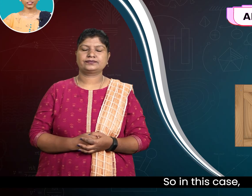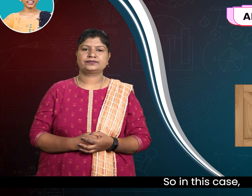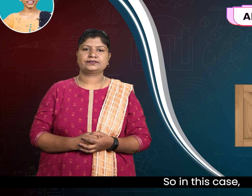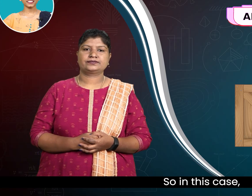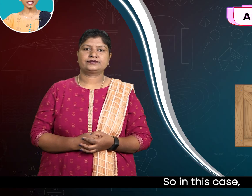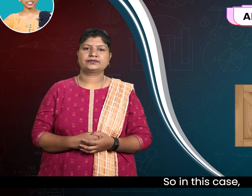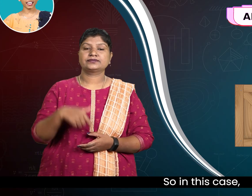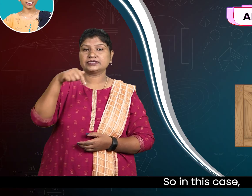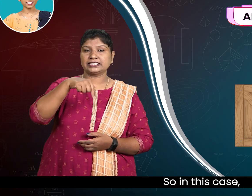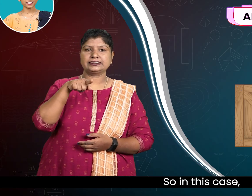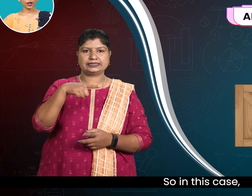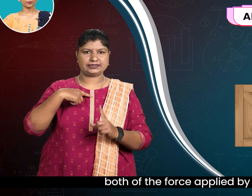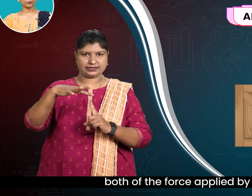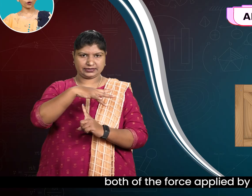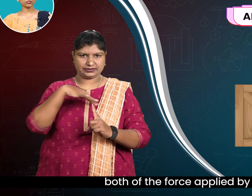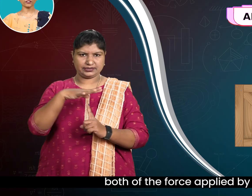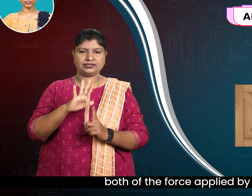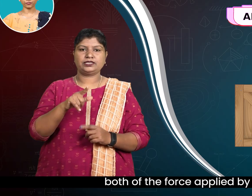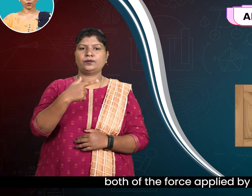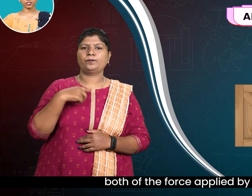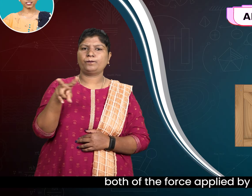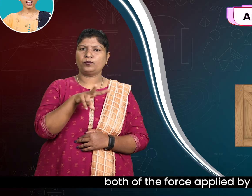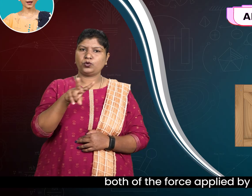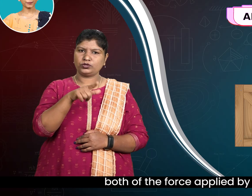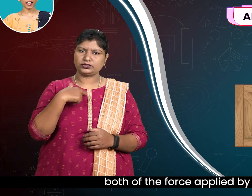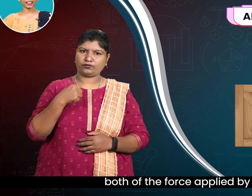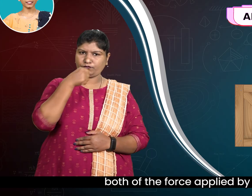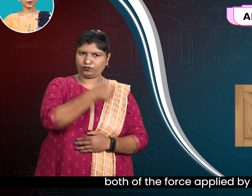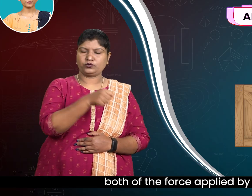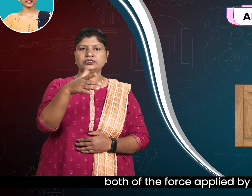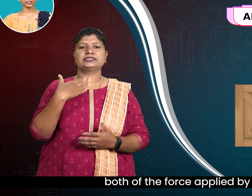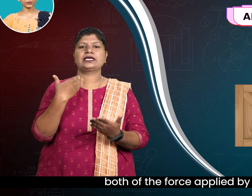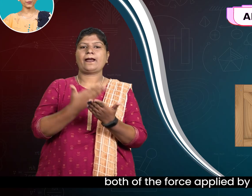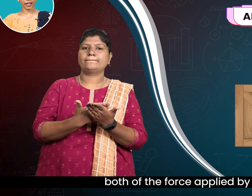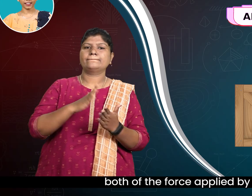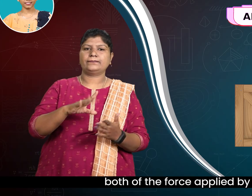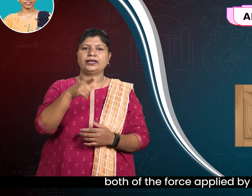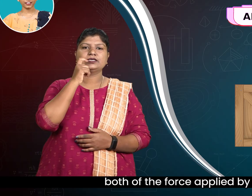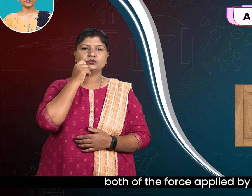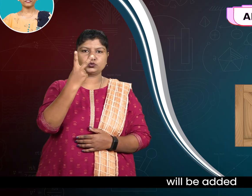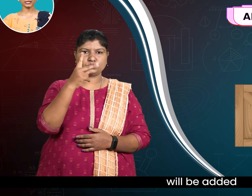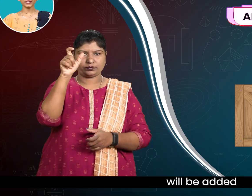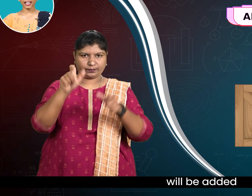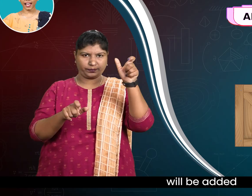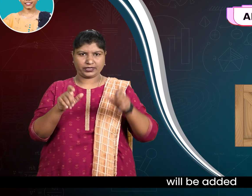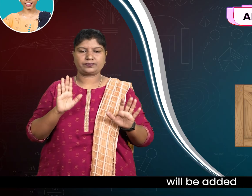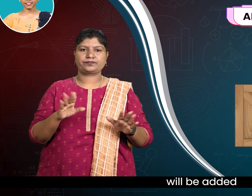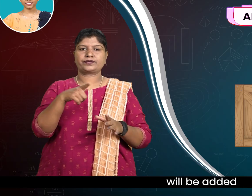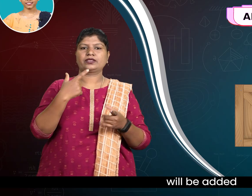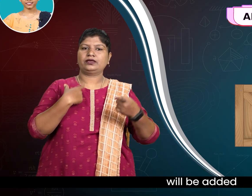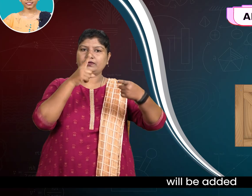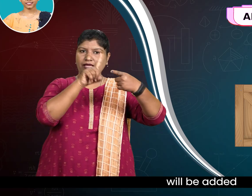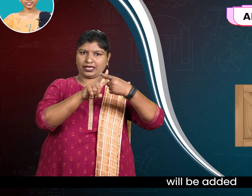So, in this case, both of the force applied by two men will be